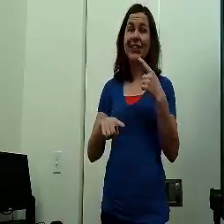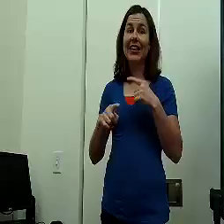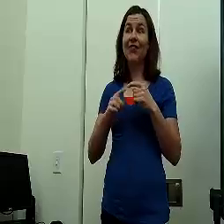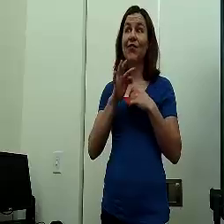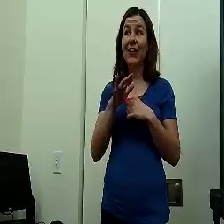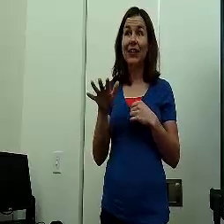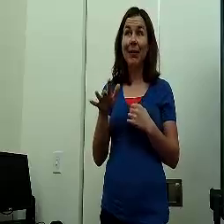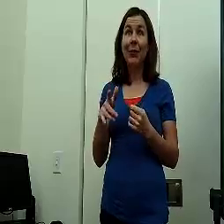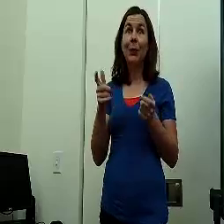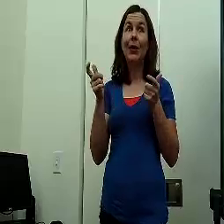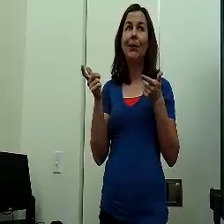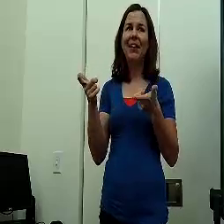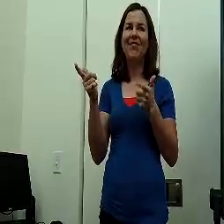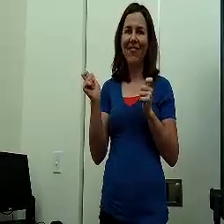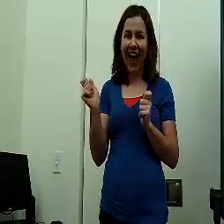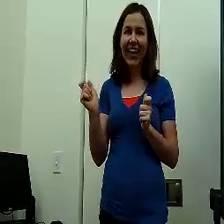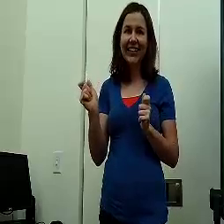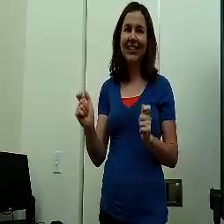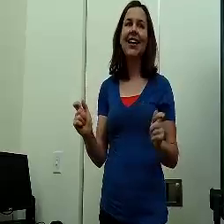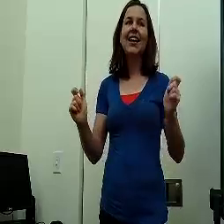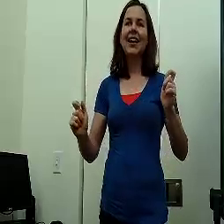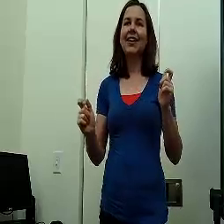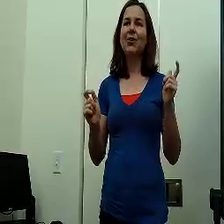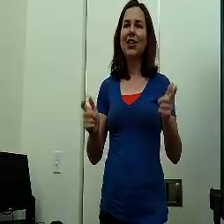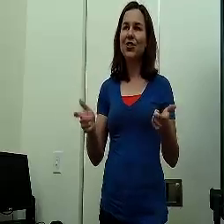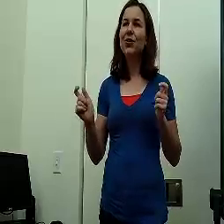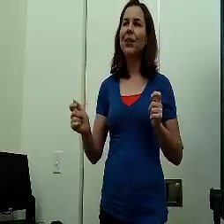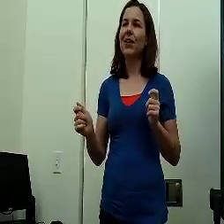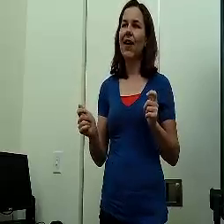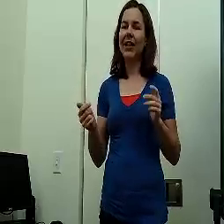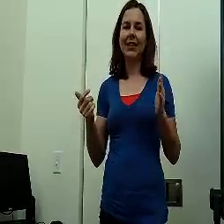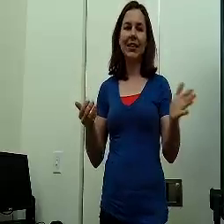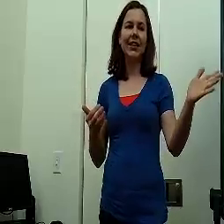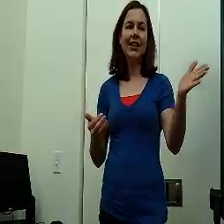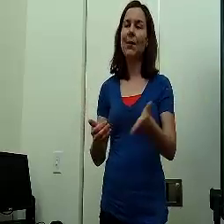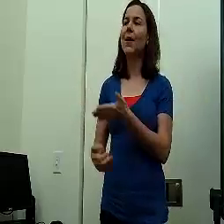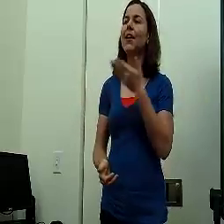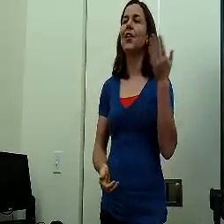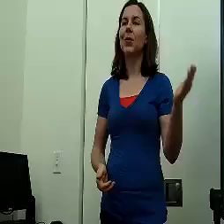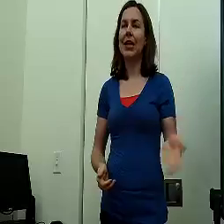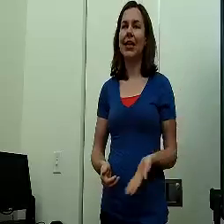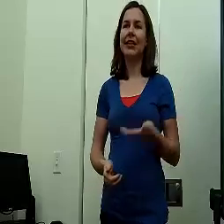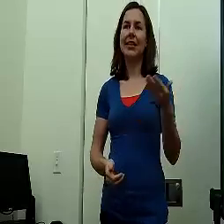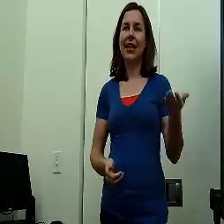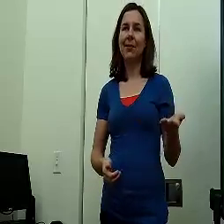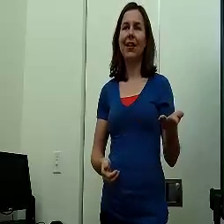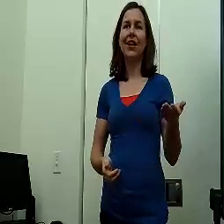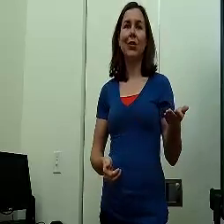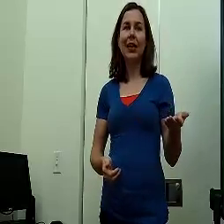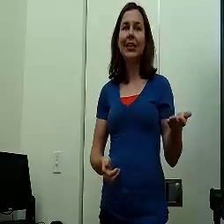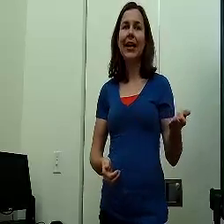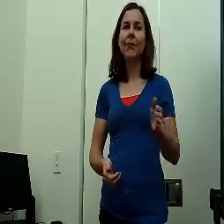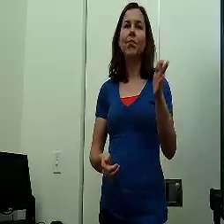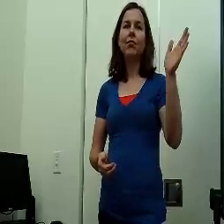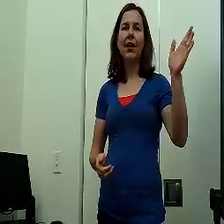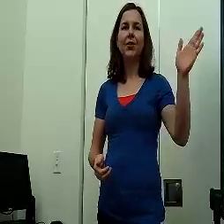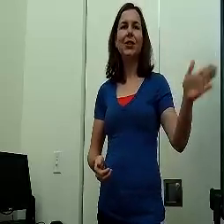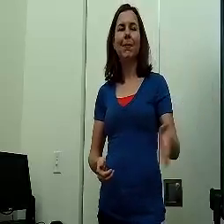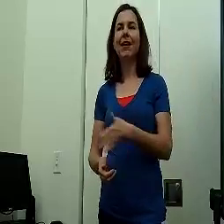see them finger spelling really, really fast, you can do it really fast because it's the same way that you read and it's the same way that you listen, that you spell it